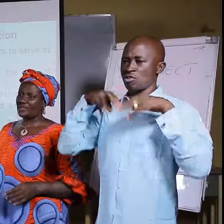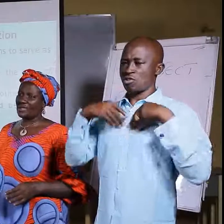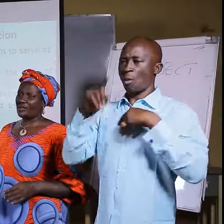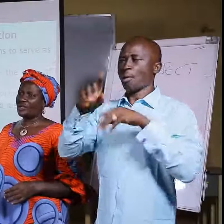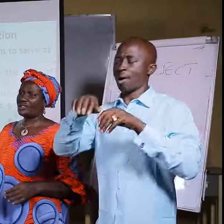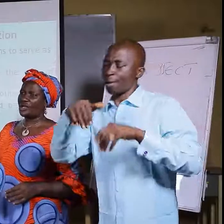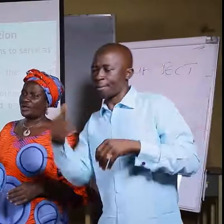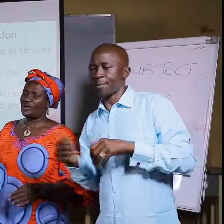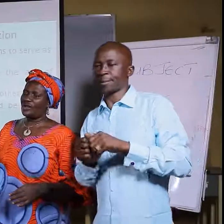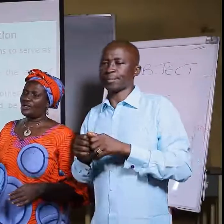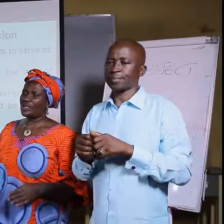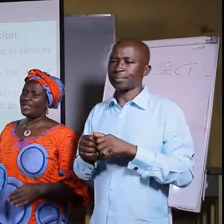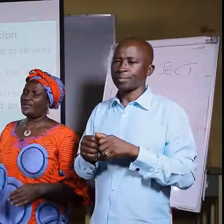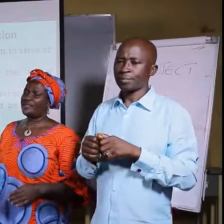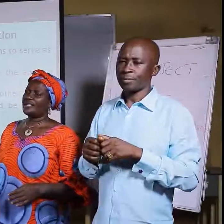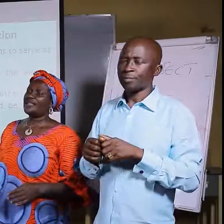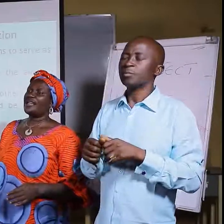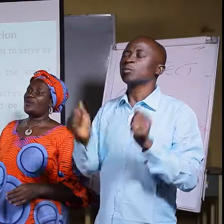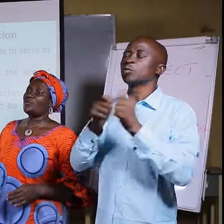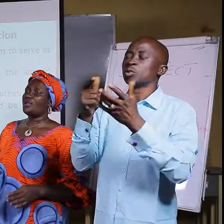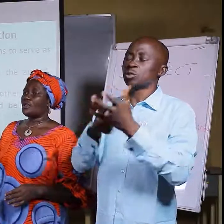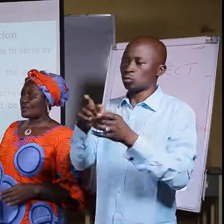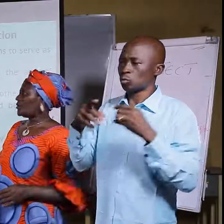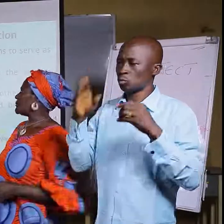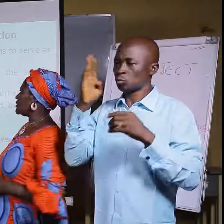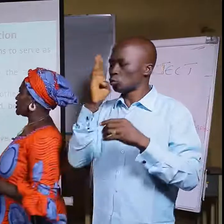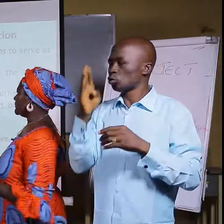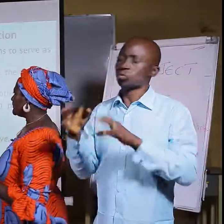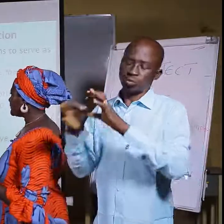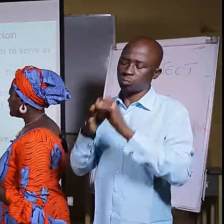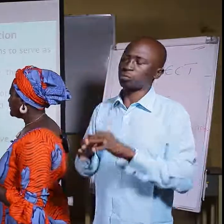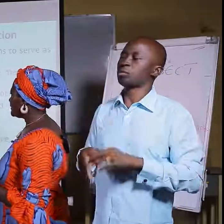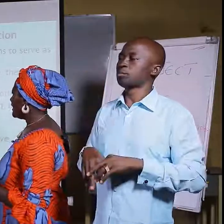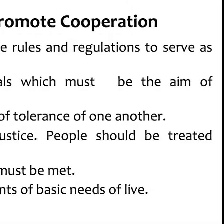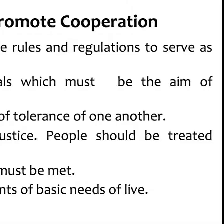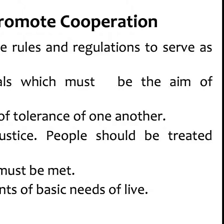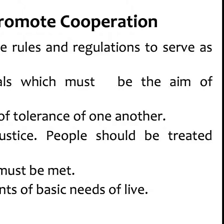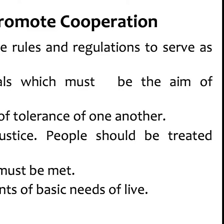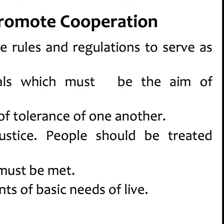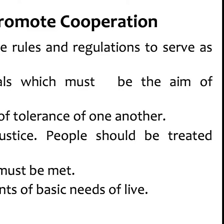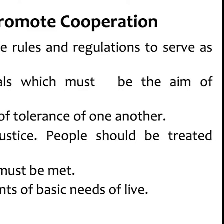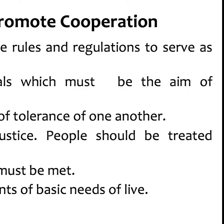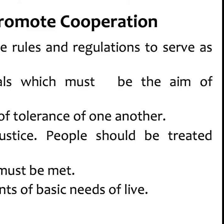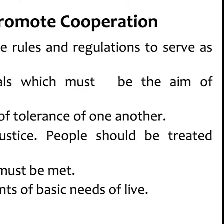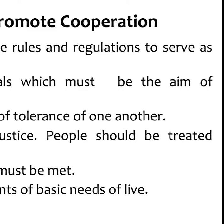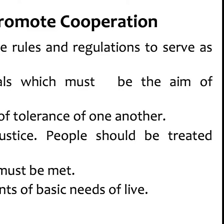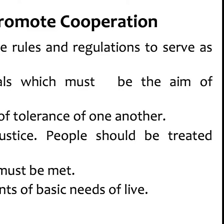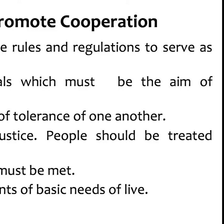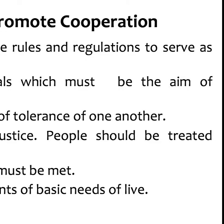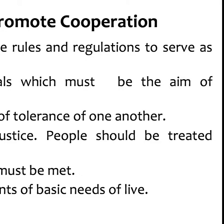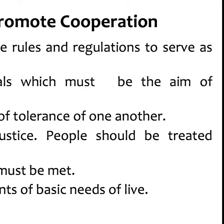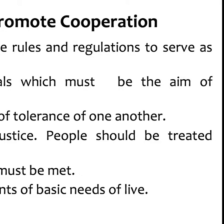one another. With tolerance, there will be cooperation. There must be social